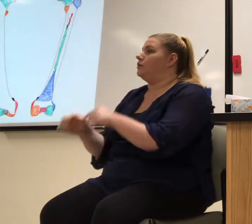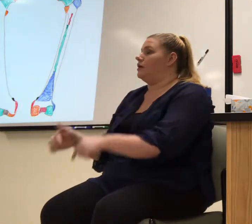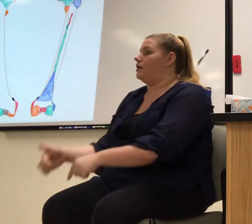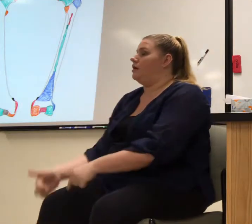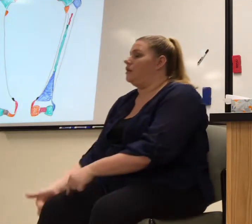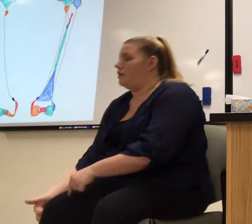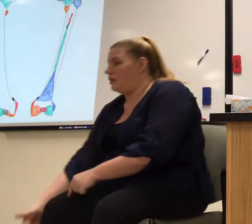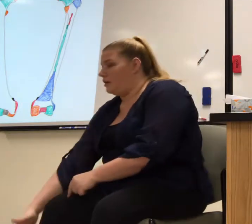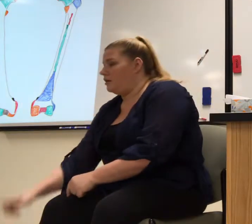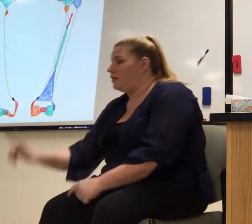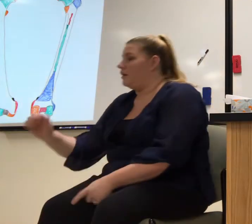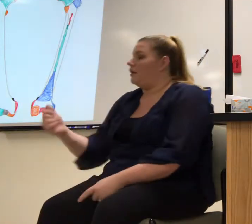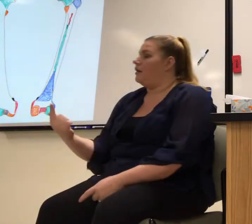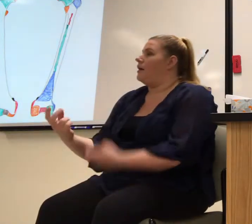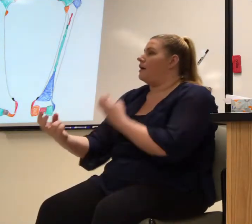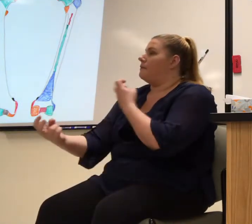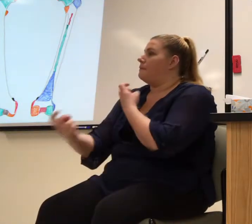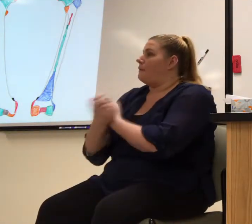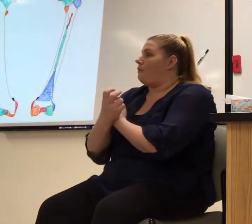Well, I'm going to go back to the app.